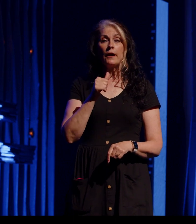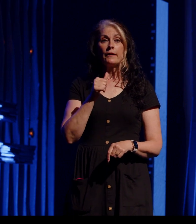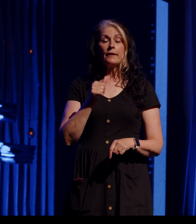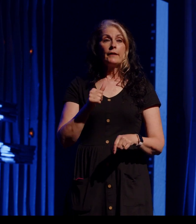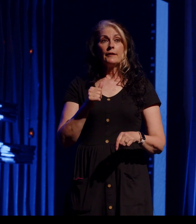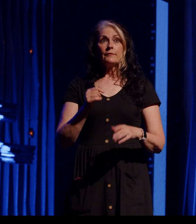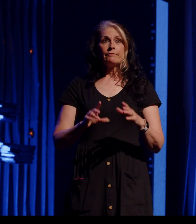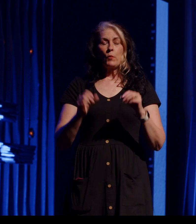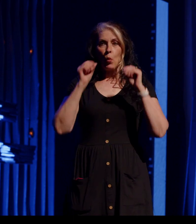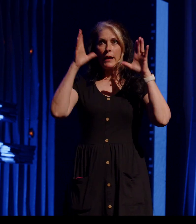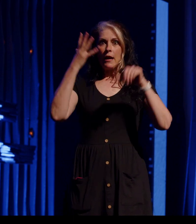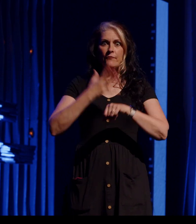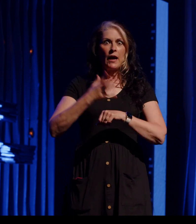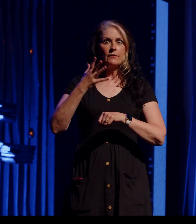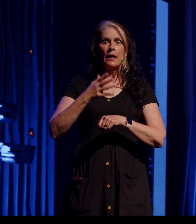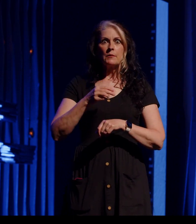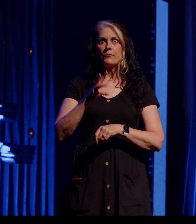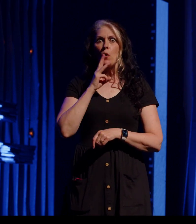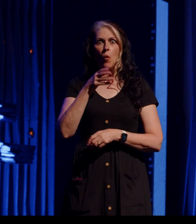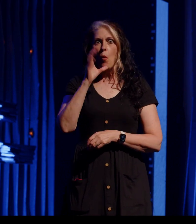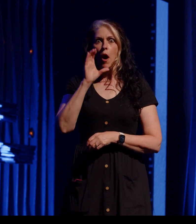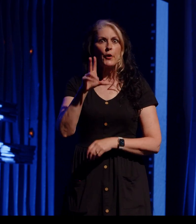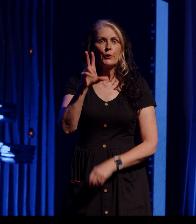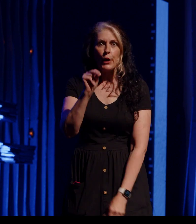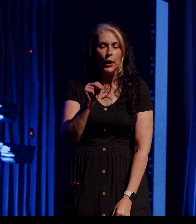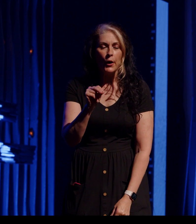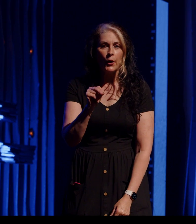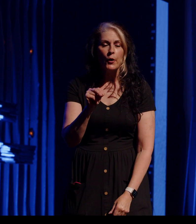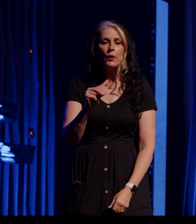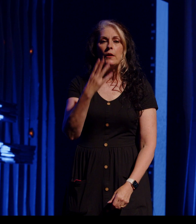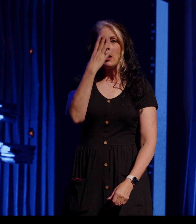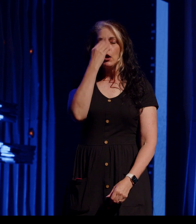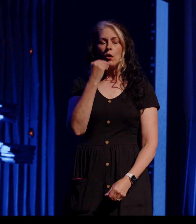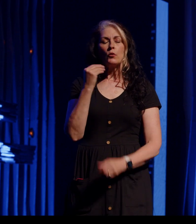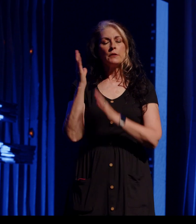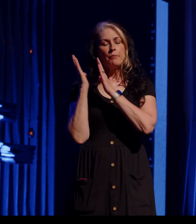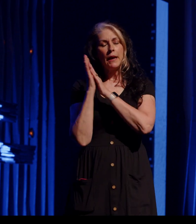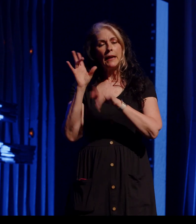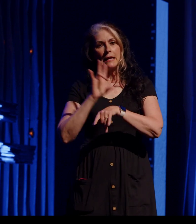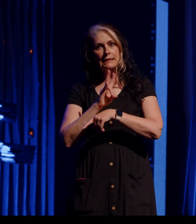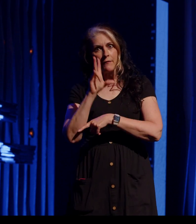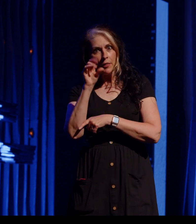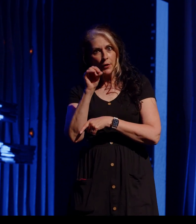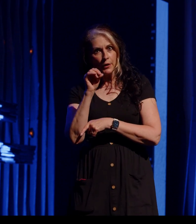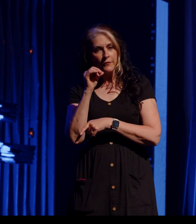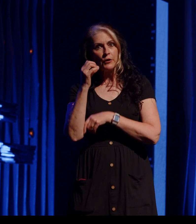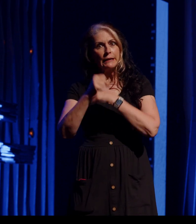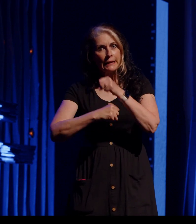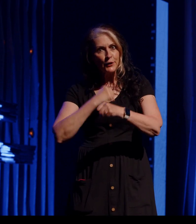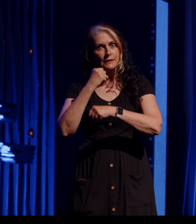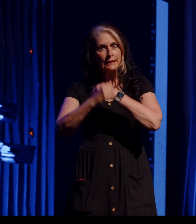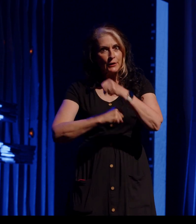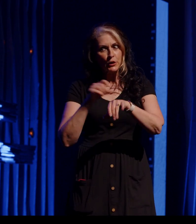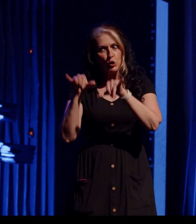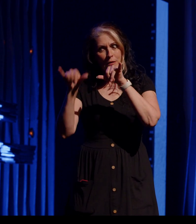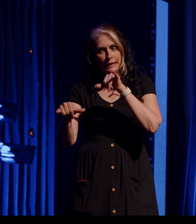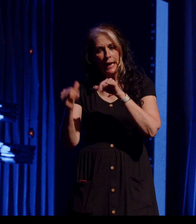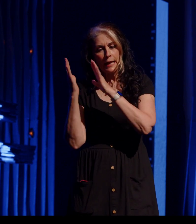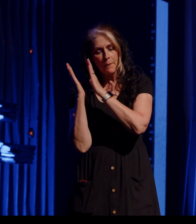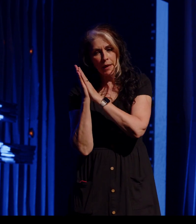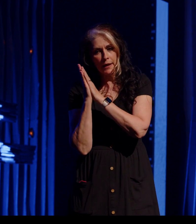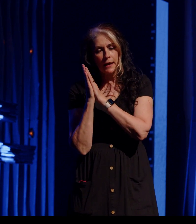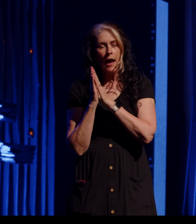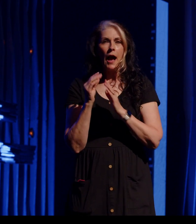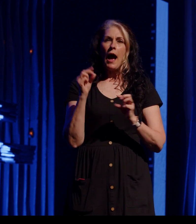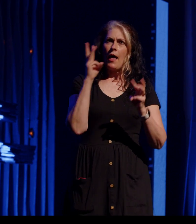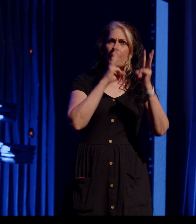drink of water. They didn't, when they went to bed at 7:30, and they went to bed at 7:30 for years and years. I think they were worried in